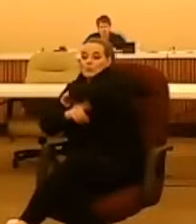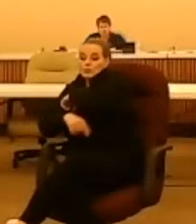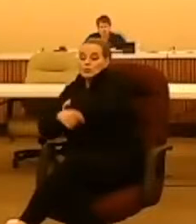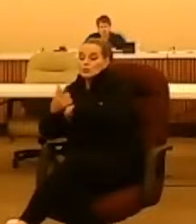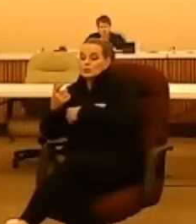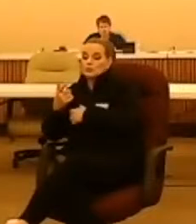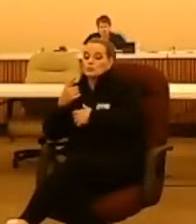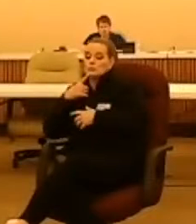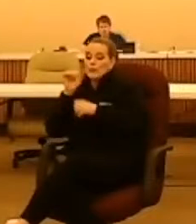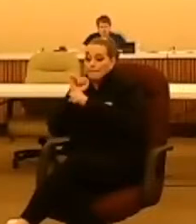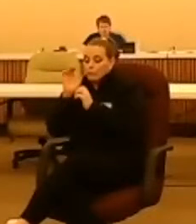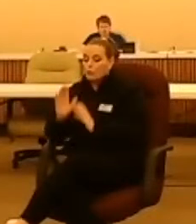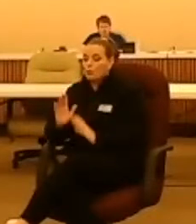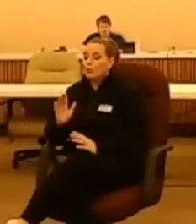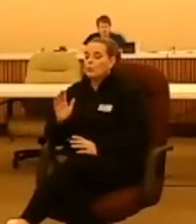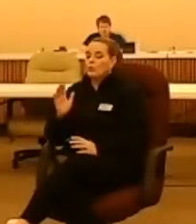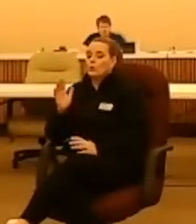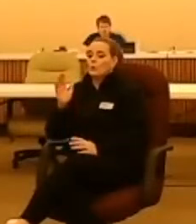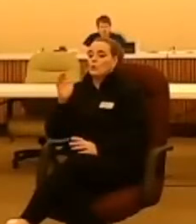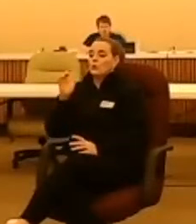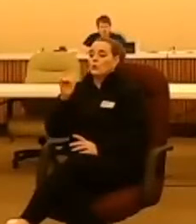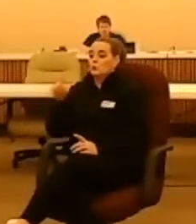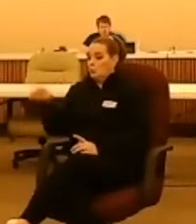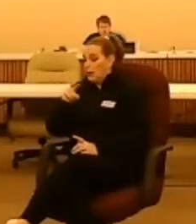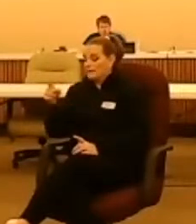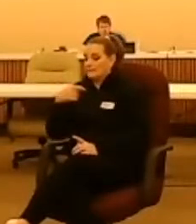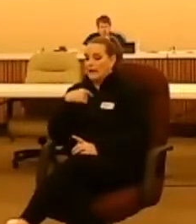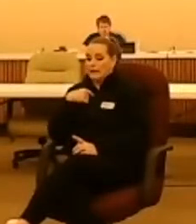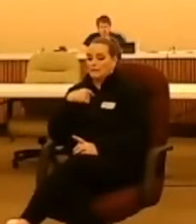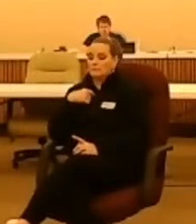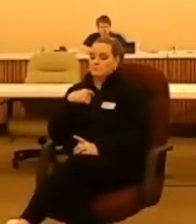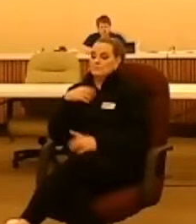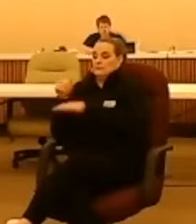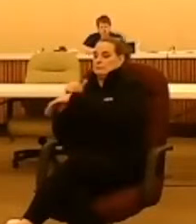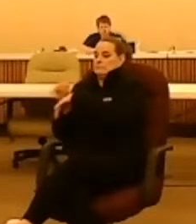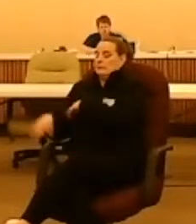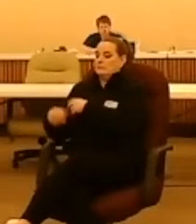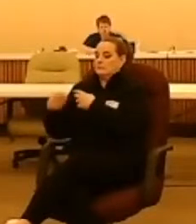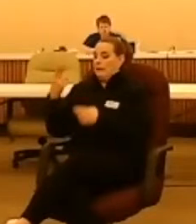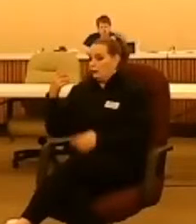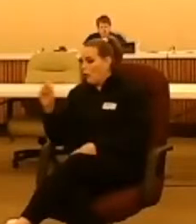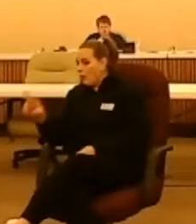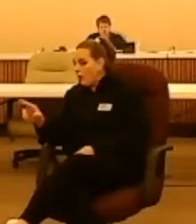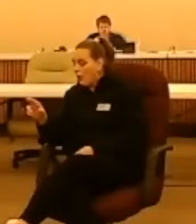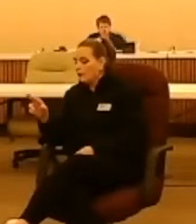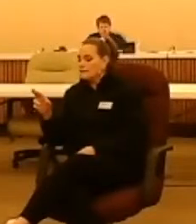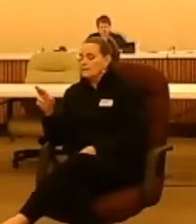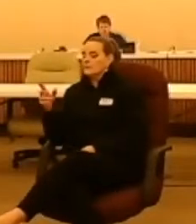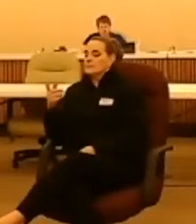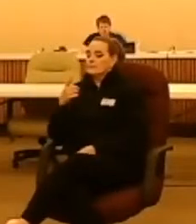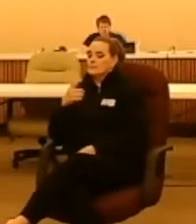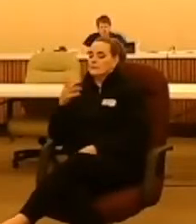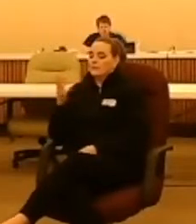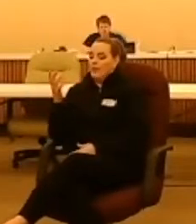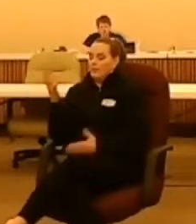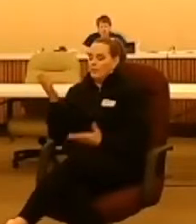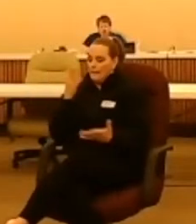employee, you could yourselves deem it a human resources issue that may lead towards some